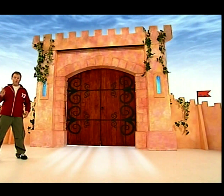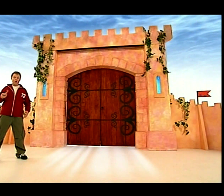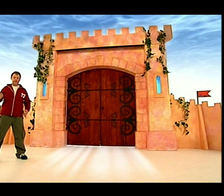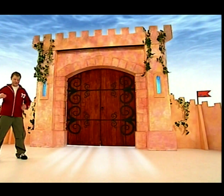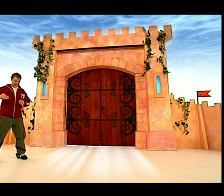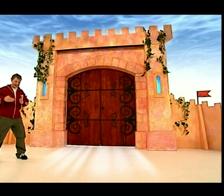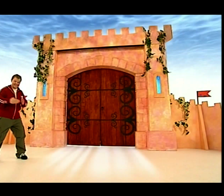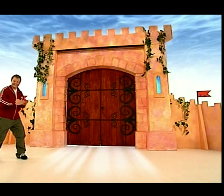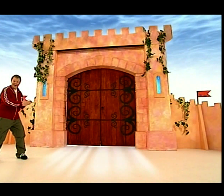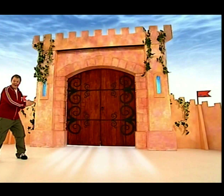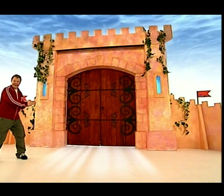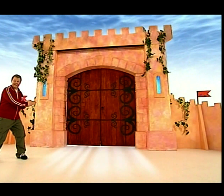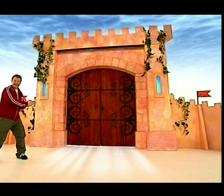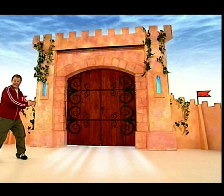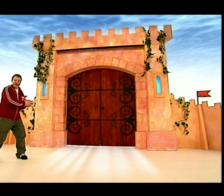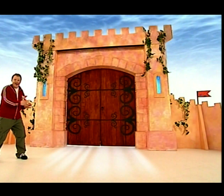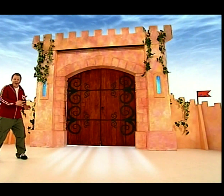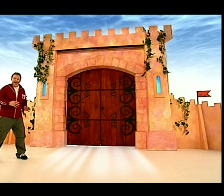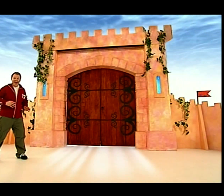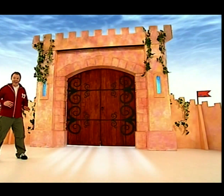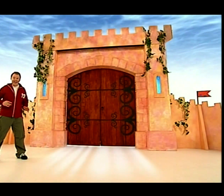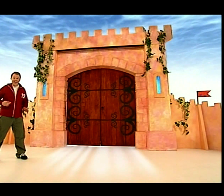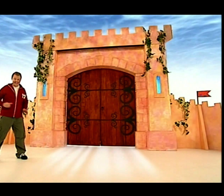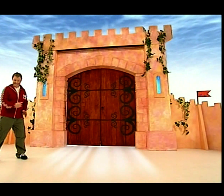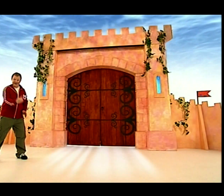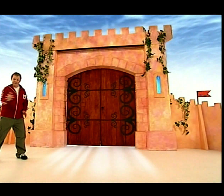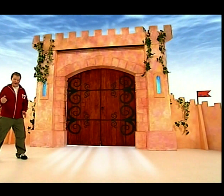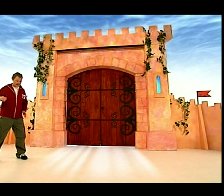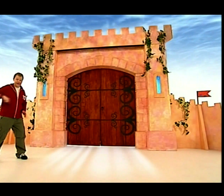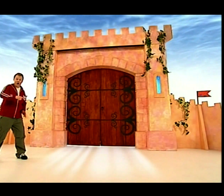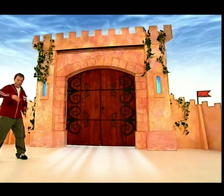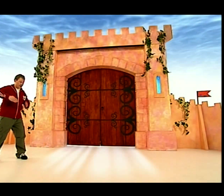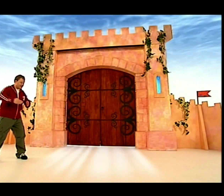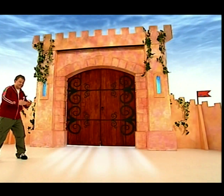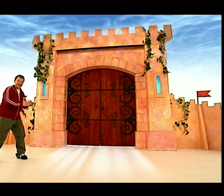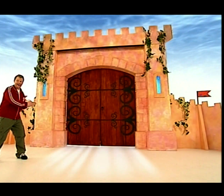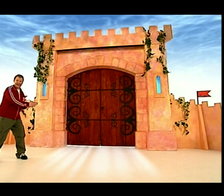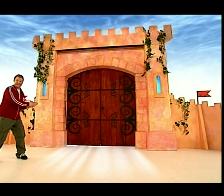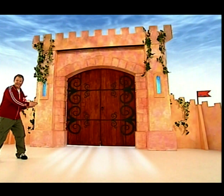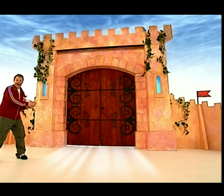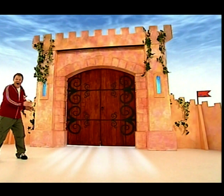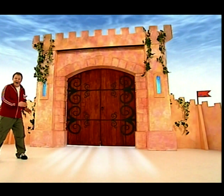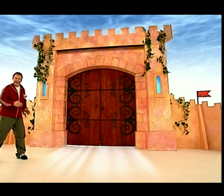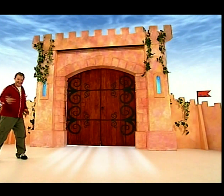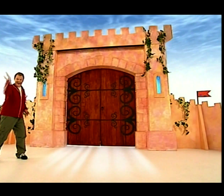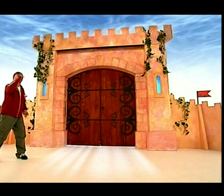what's inside. Hey, shall we go inside? Come on!